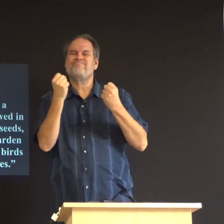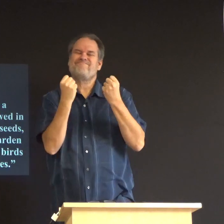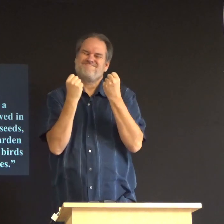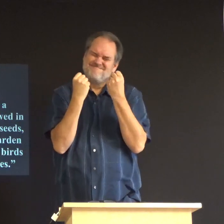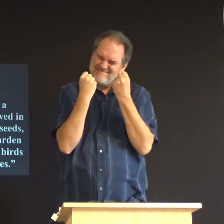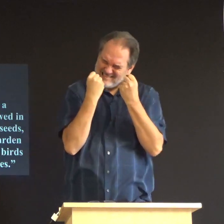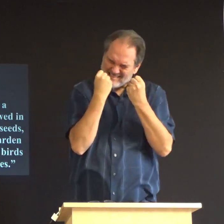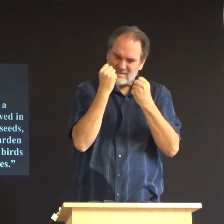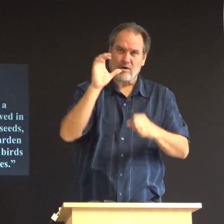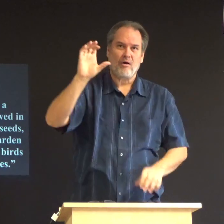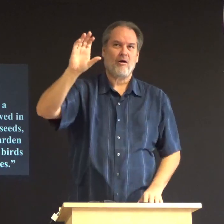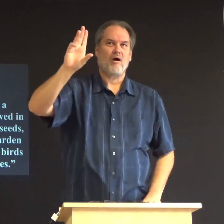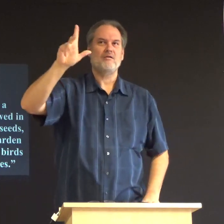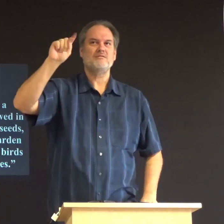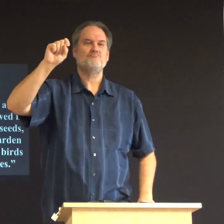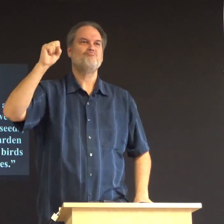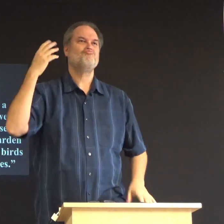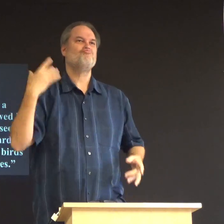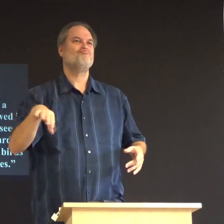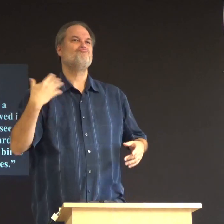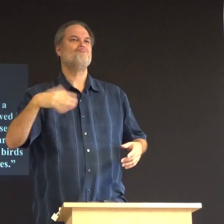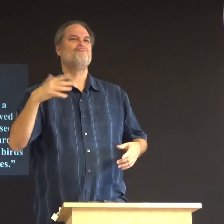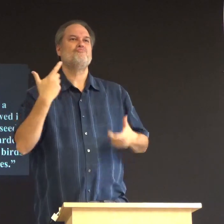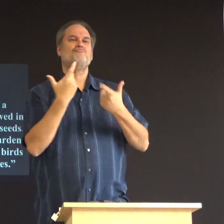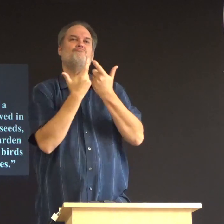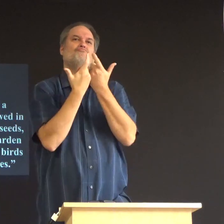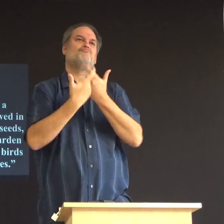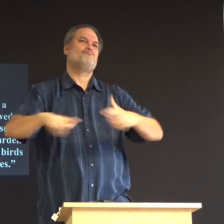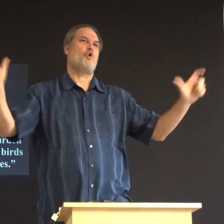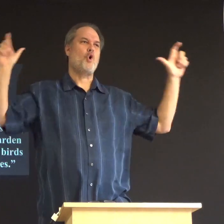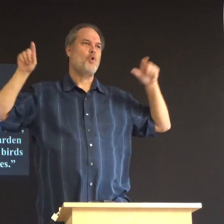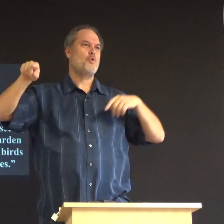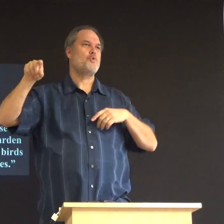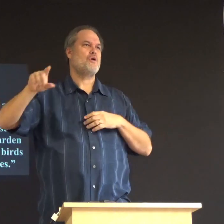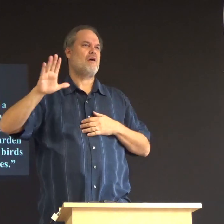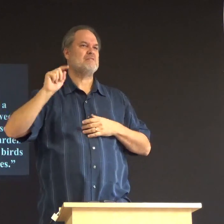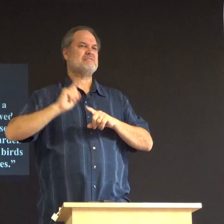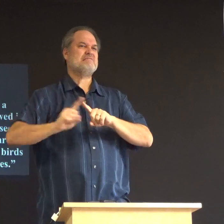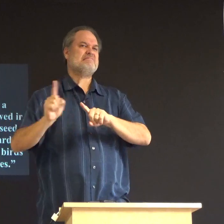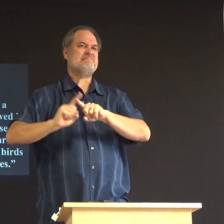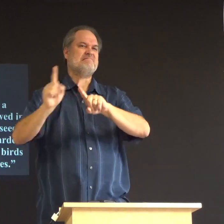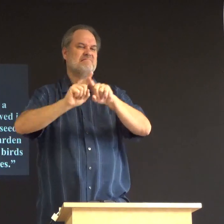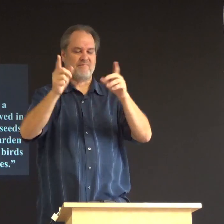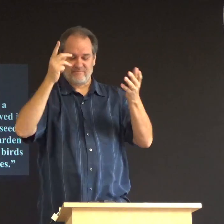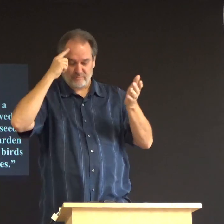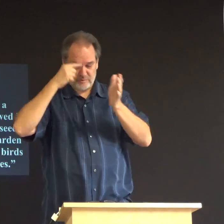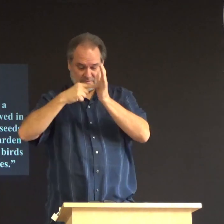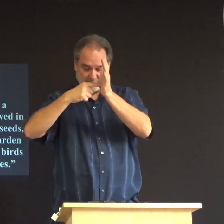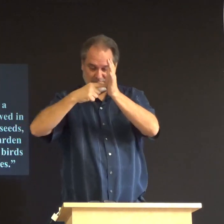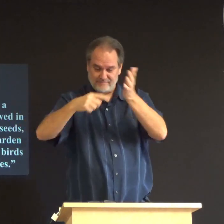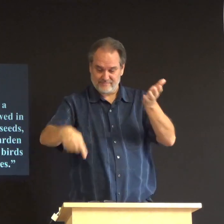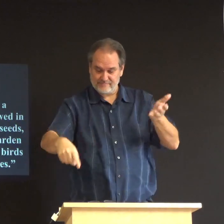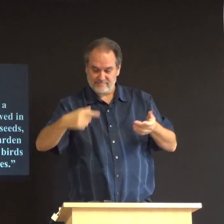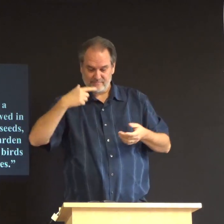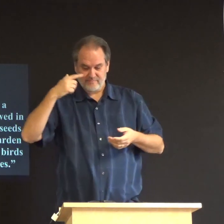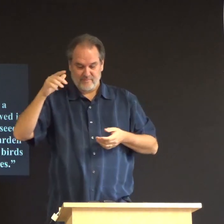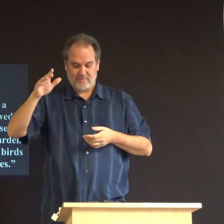At that time, the Roman Empire, there was a lot of cults. It was very big in the Roman Empire.